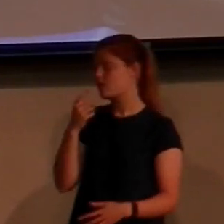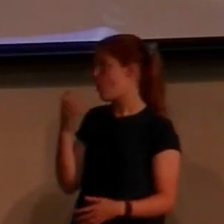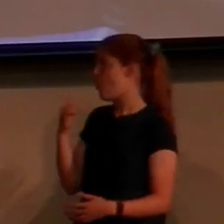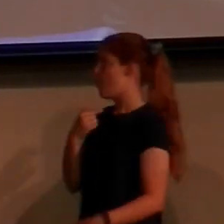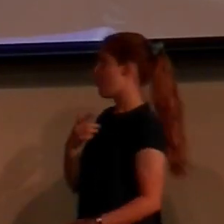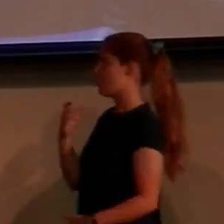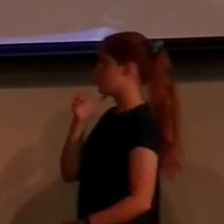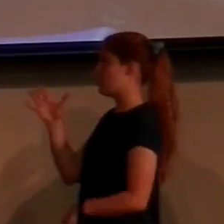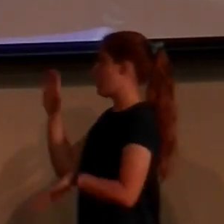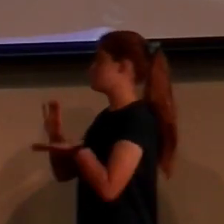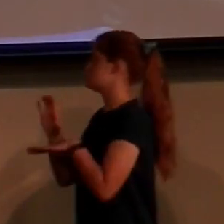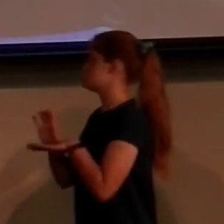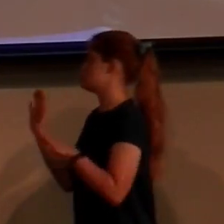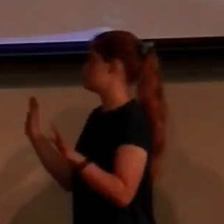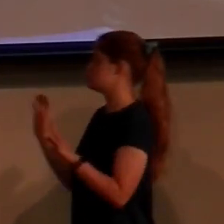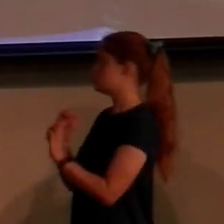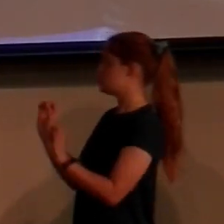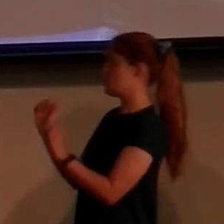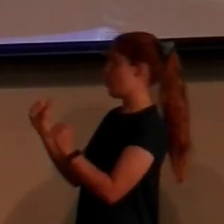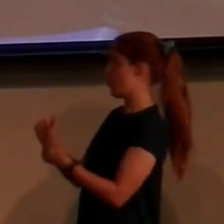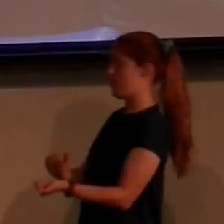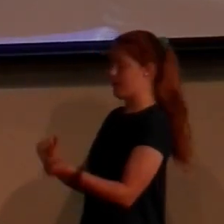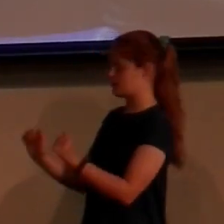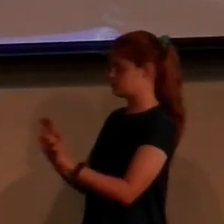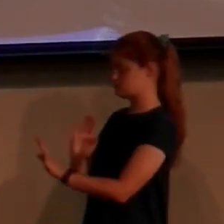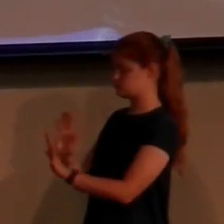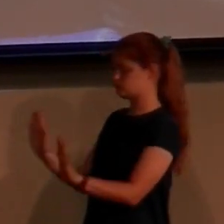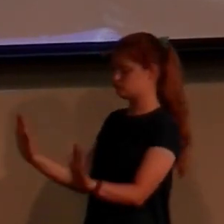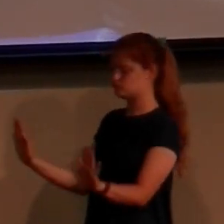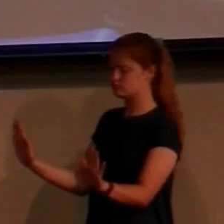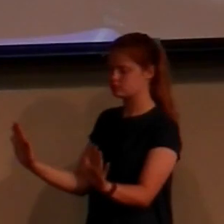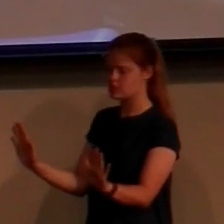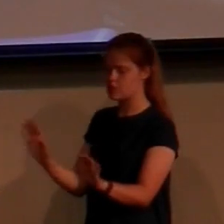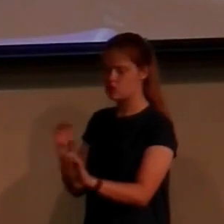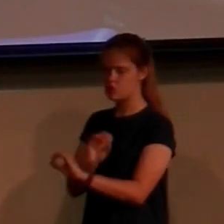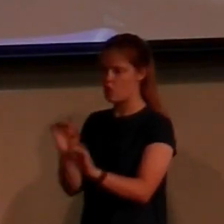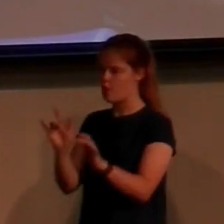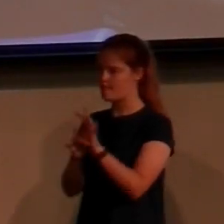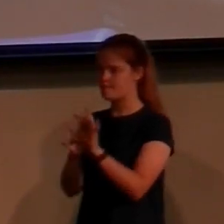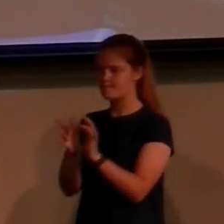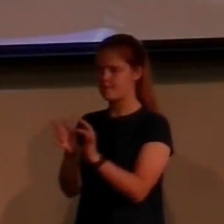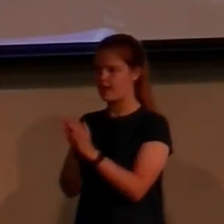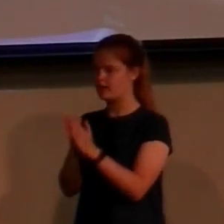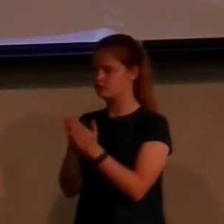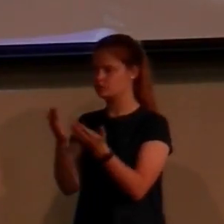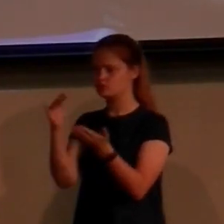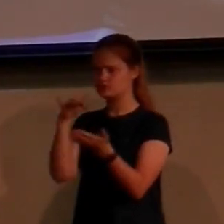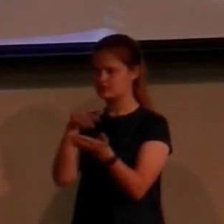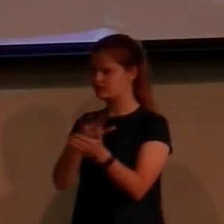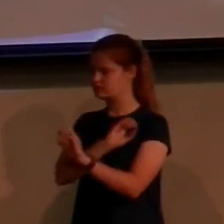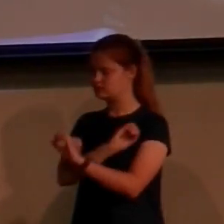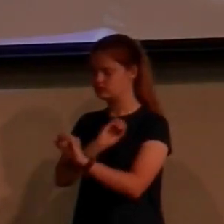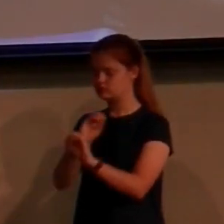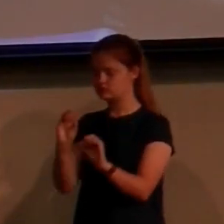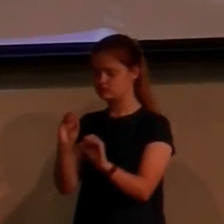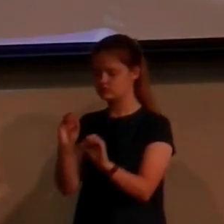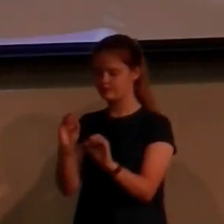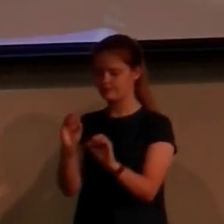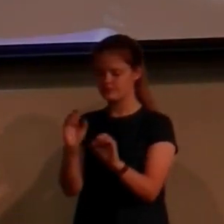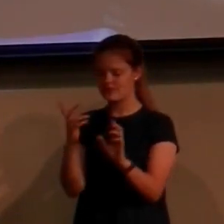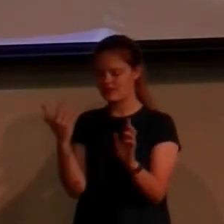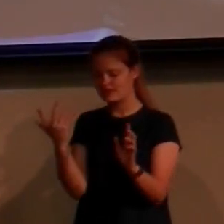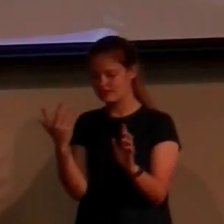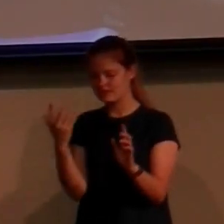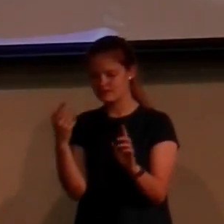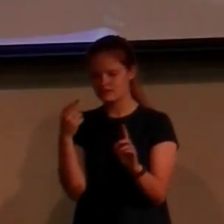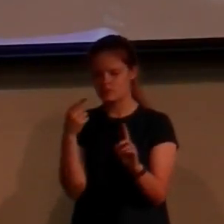don't baptize, they don't have, Bible studies. I think, the world is getting to the point that